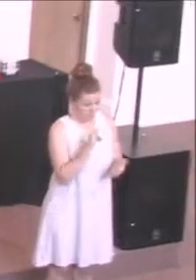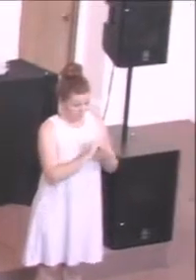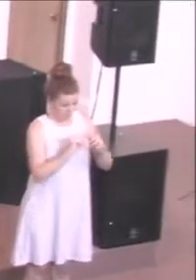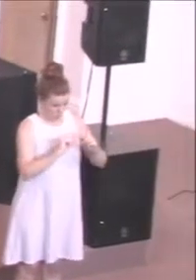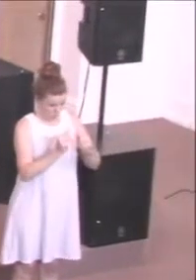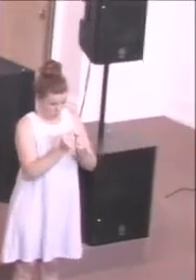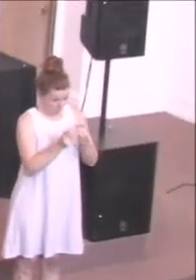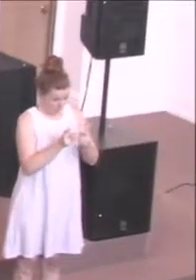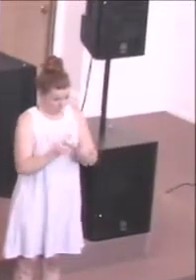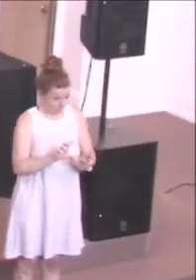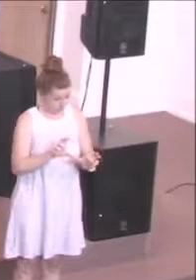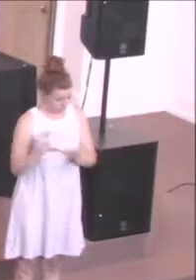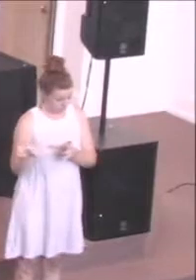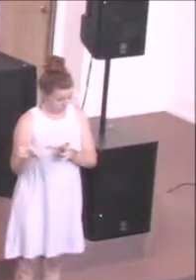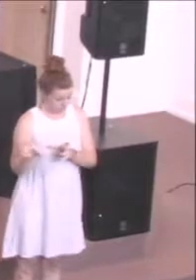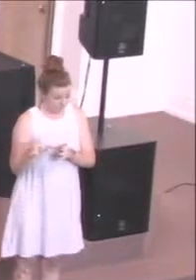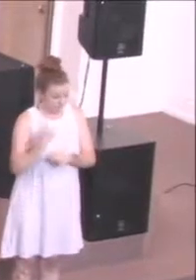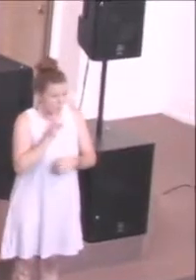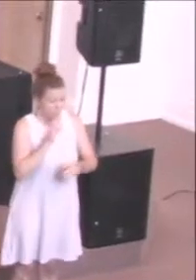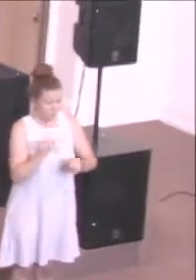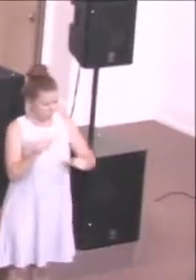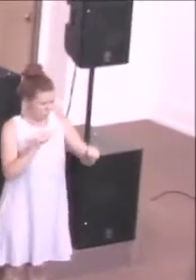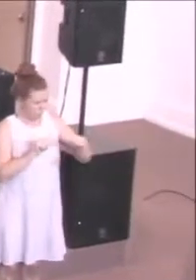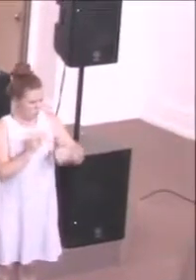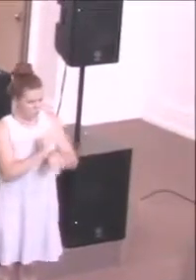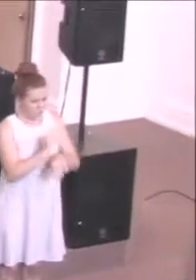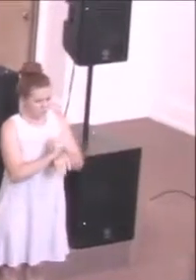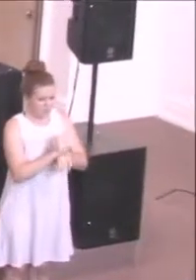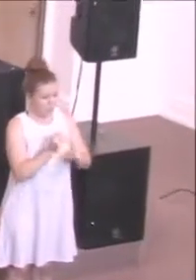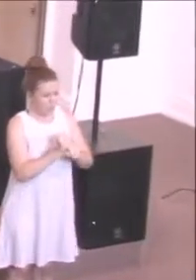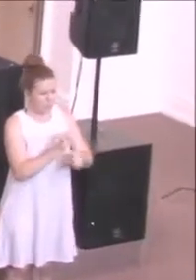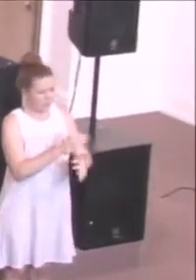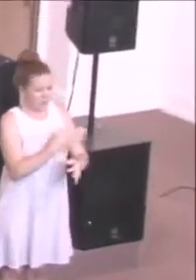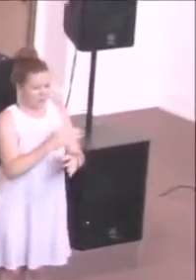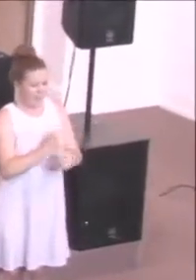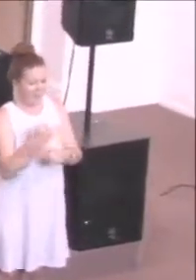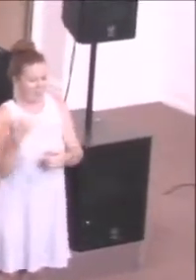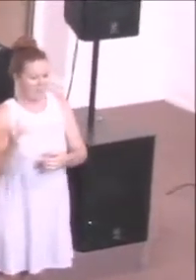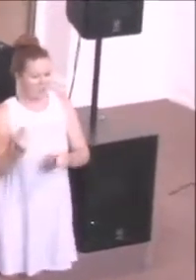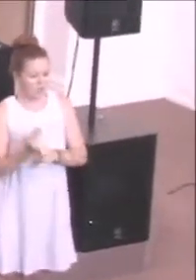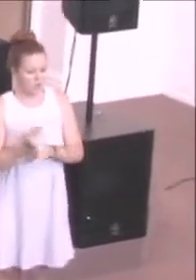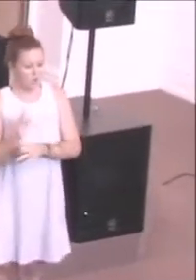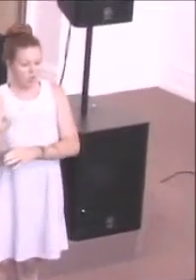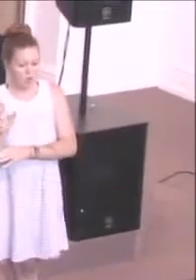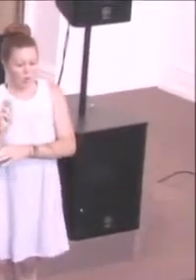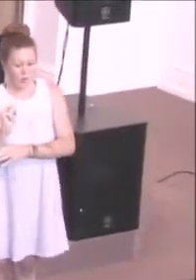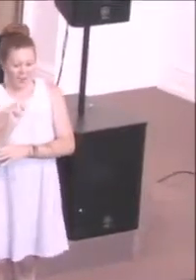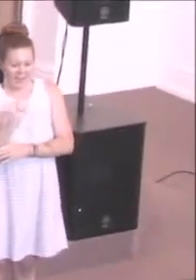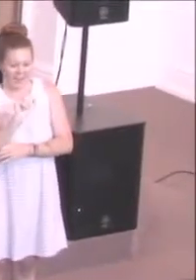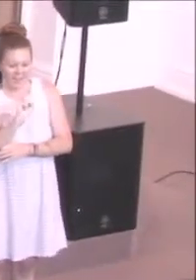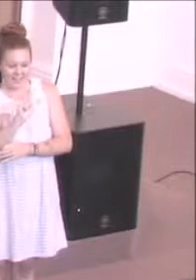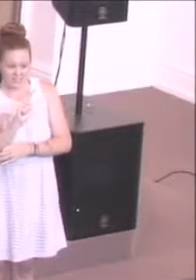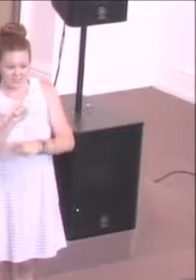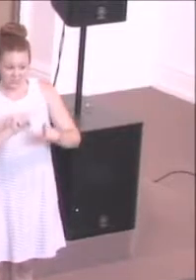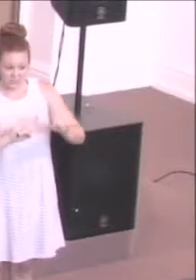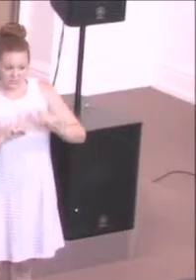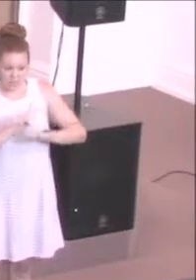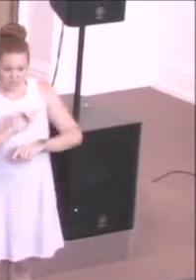So a few quick announcements. Torch, where are you? Come